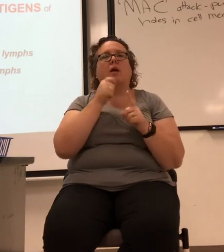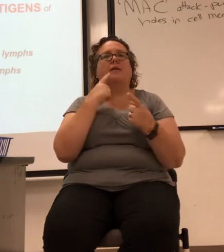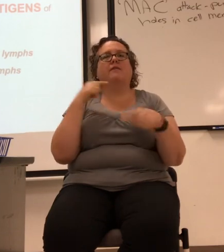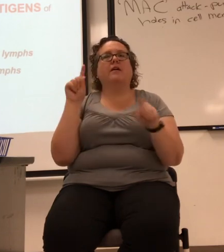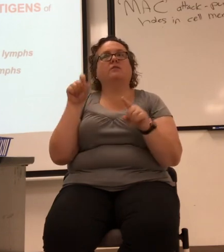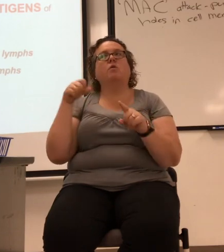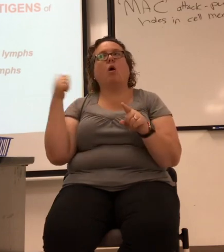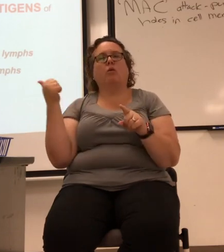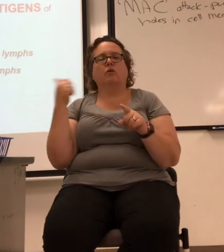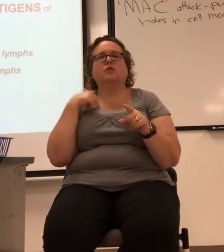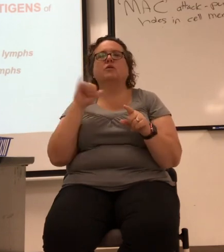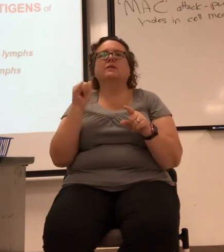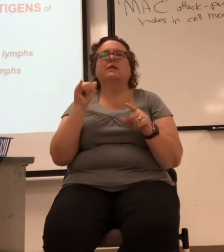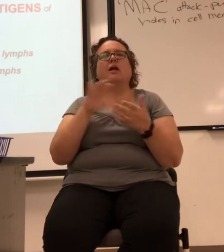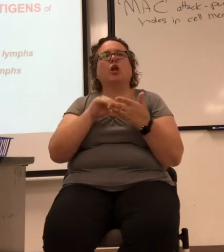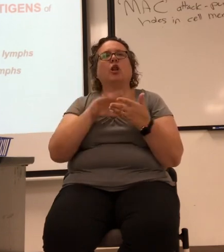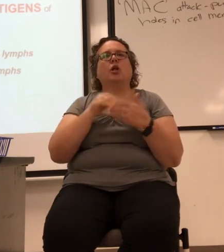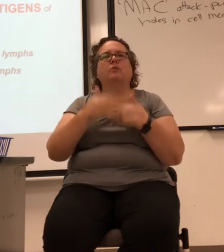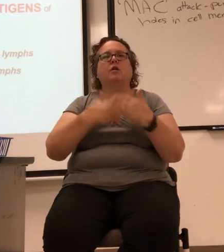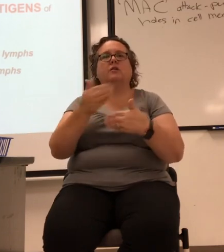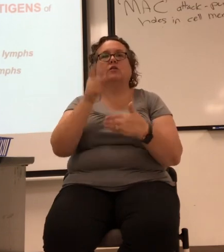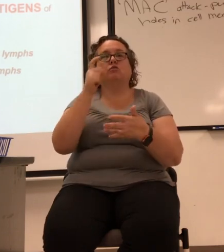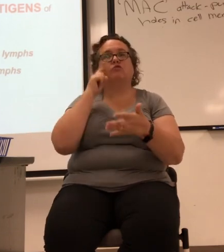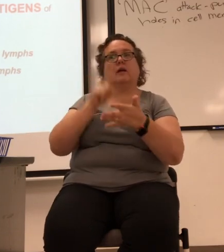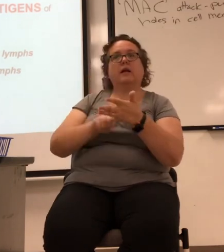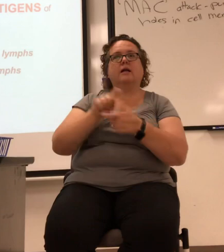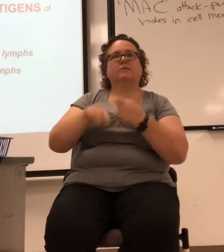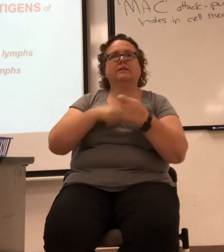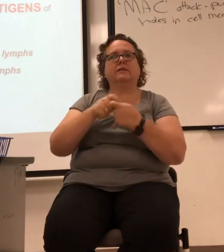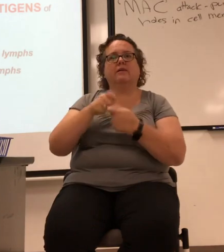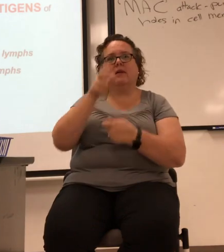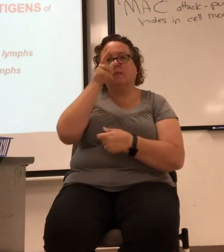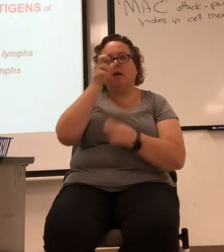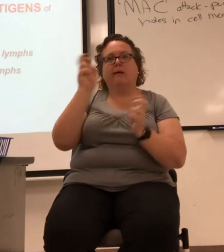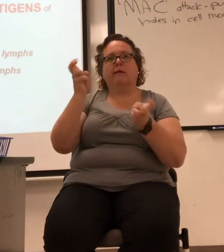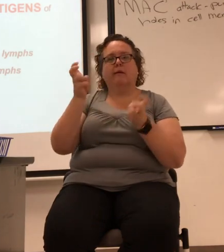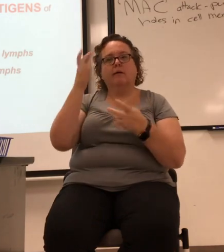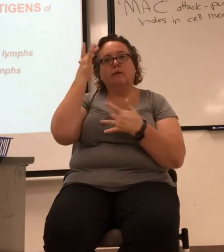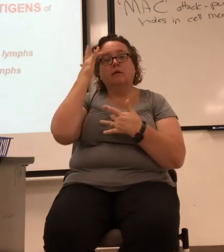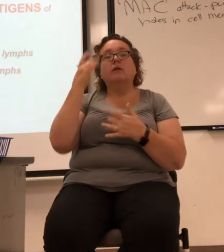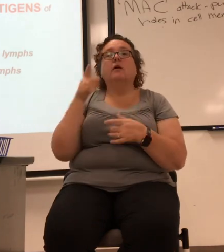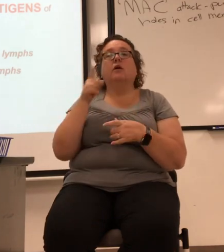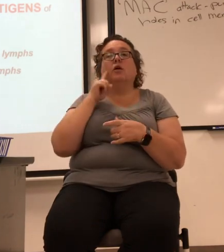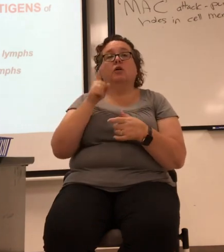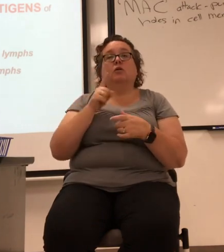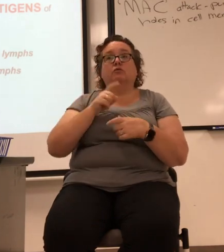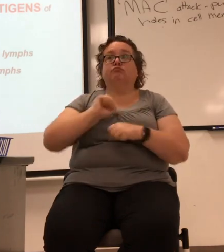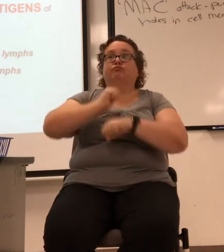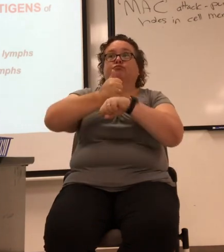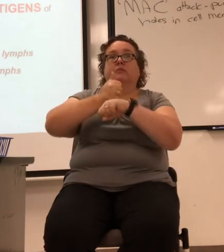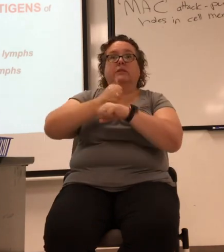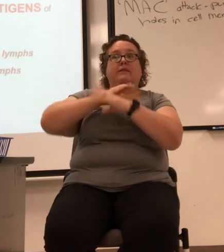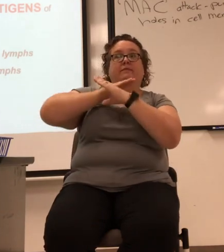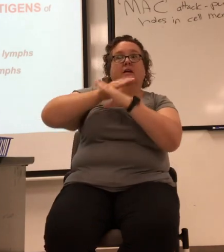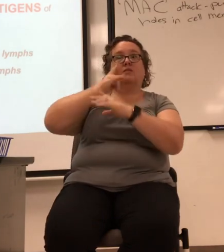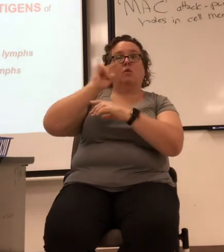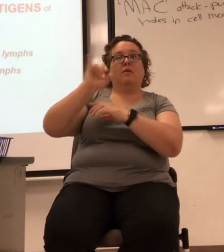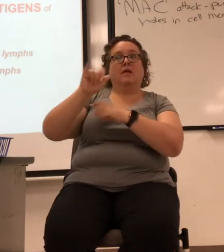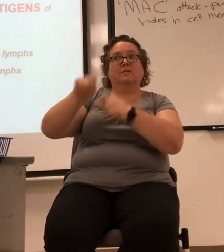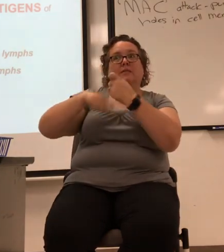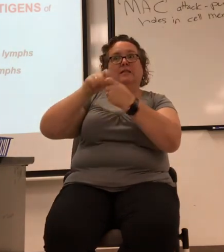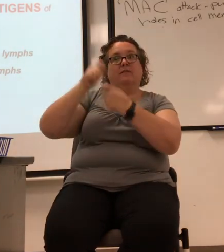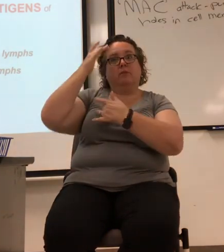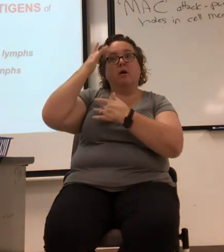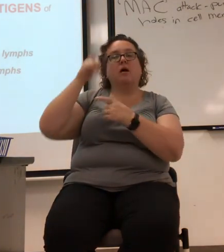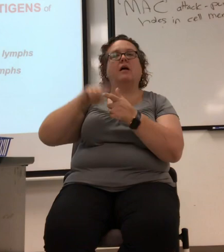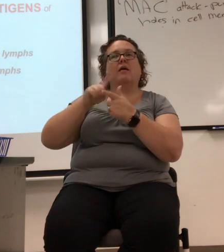So it's kind of like a learning process. You recognize a particular bug, you mount a response against that particular bug, but it's only for